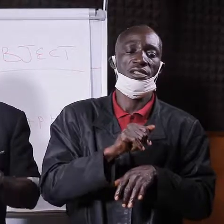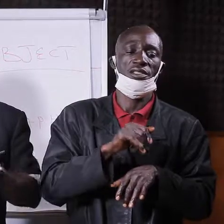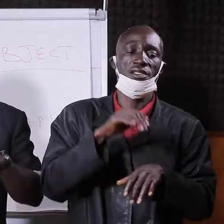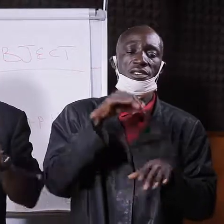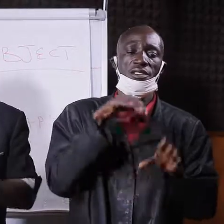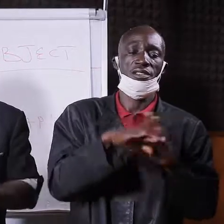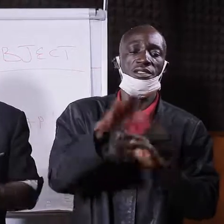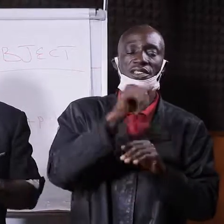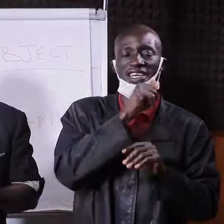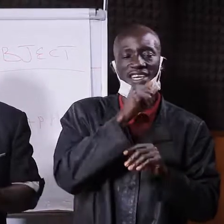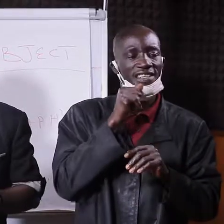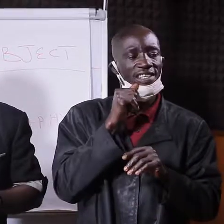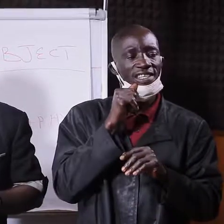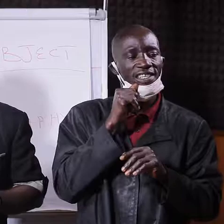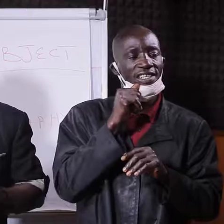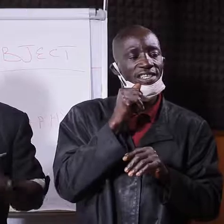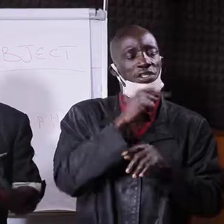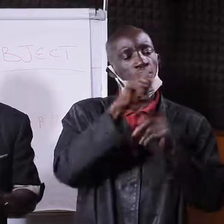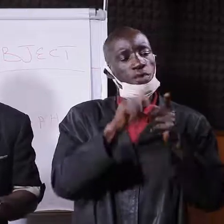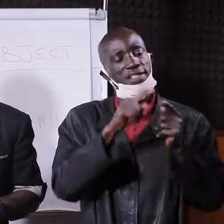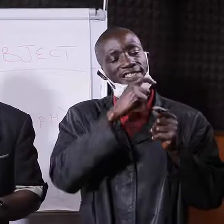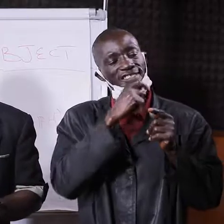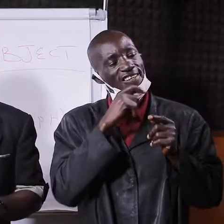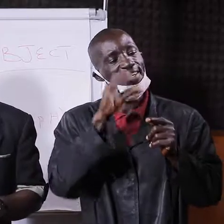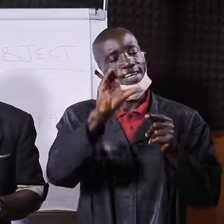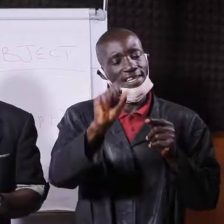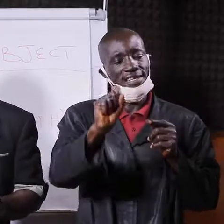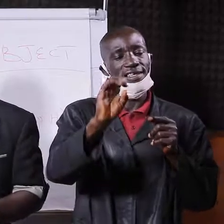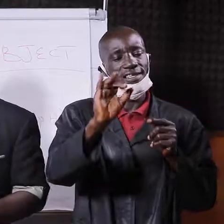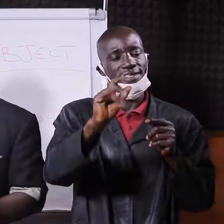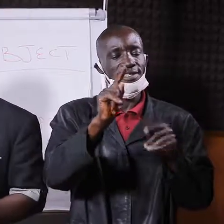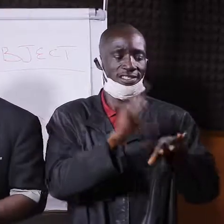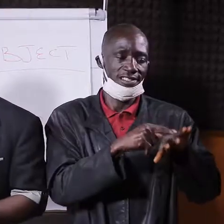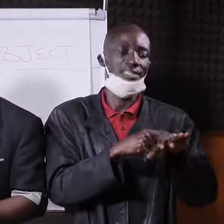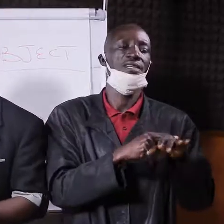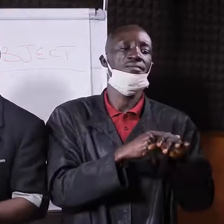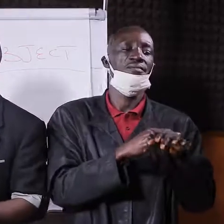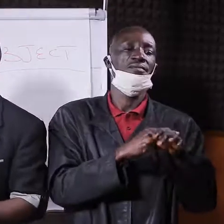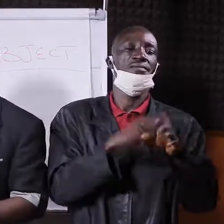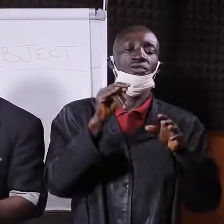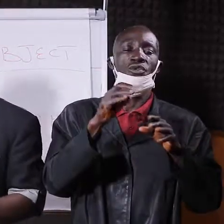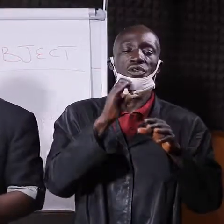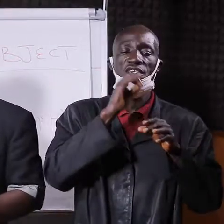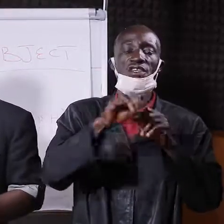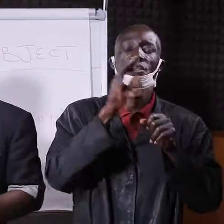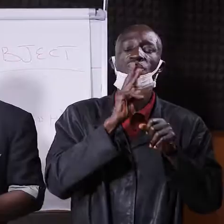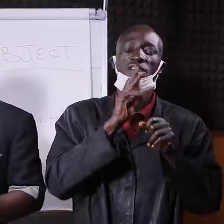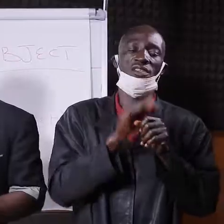in the quantity of water that is supposed to be available for the plants to use. Then